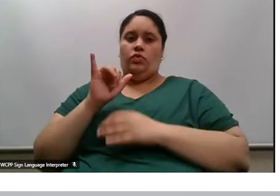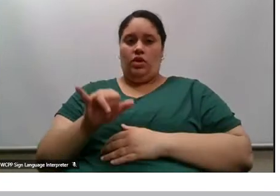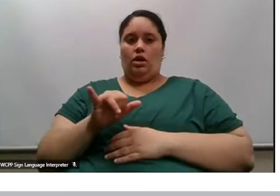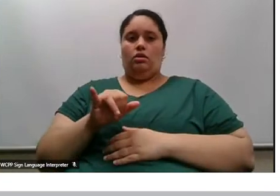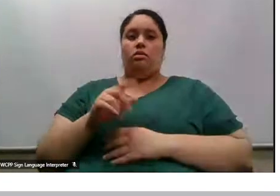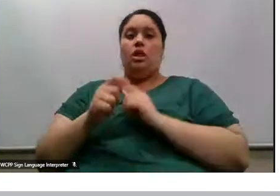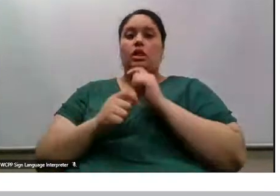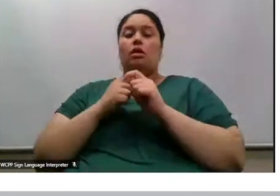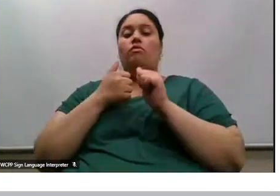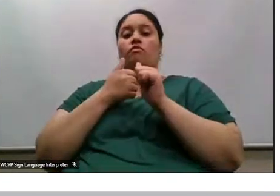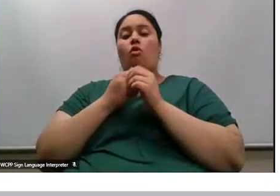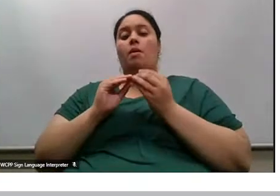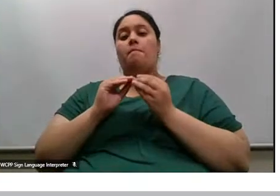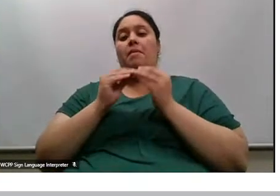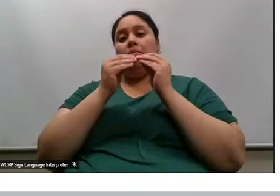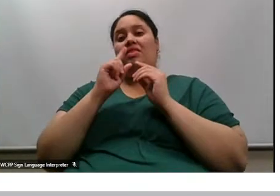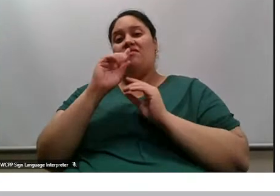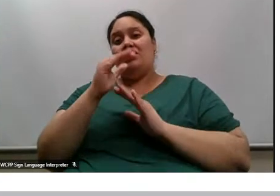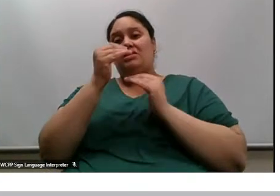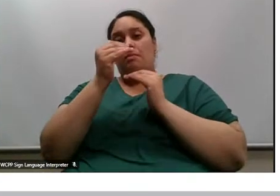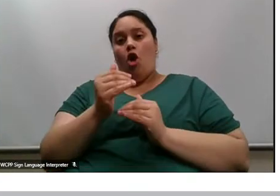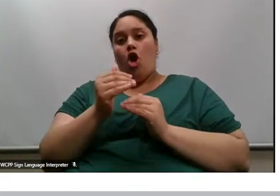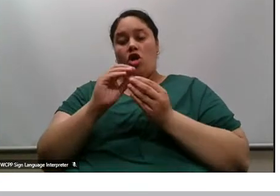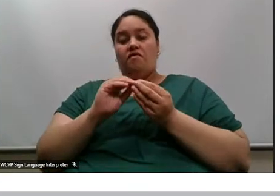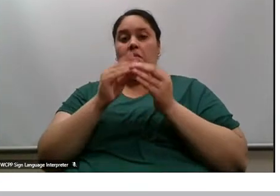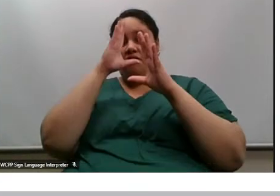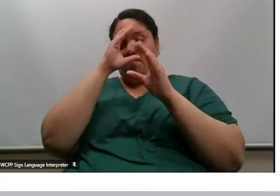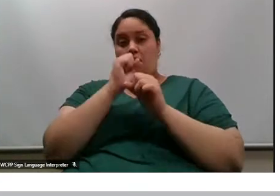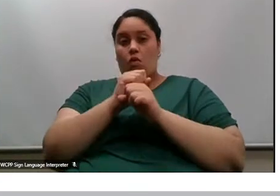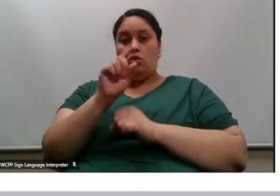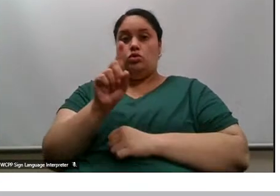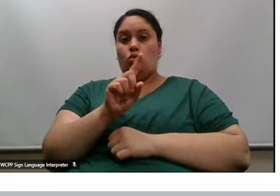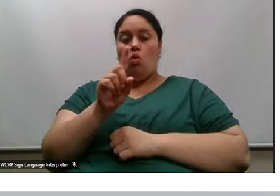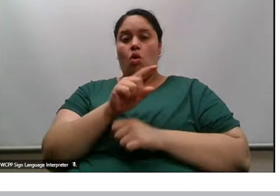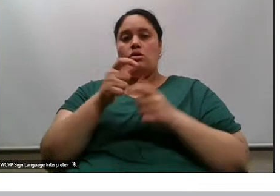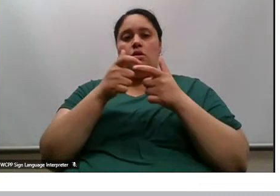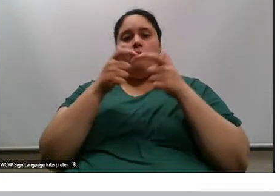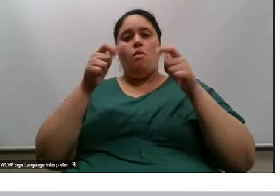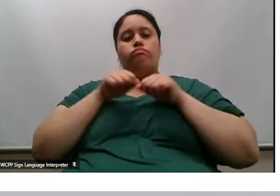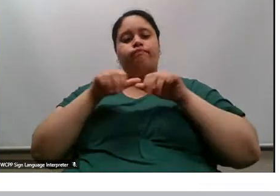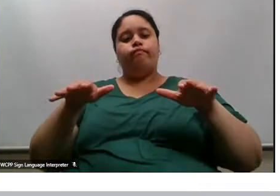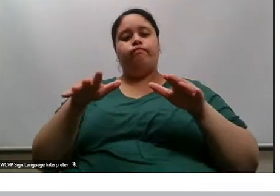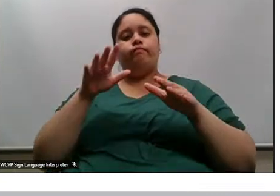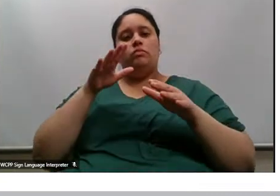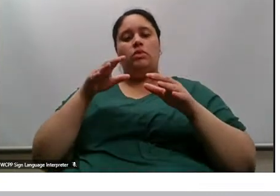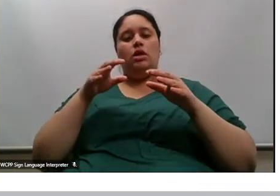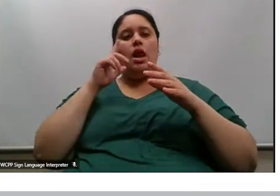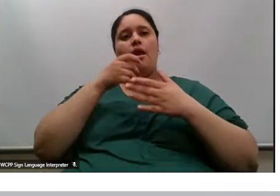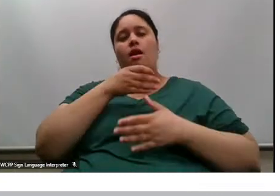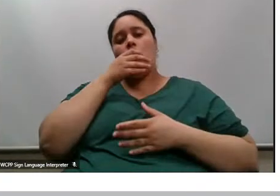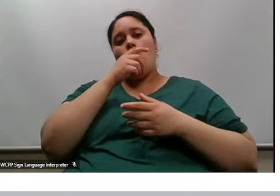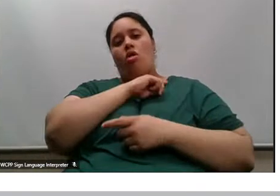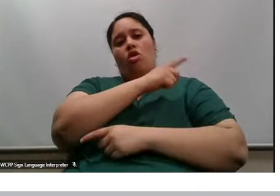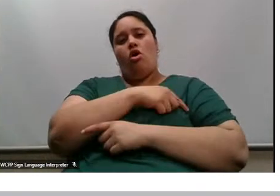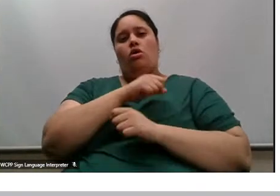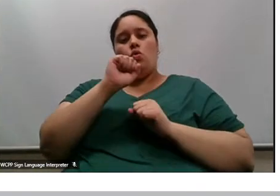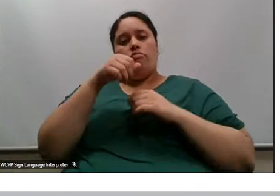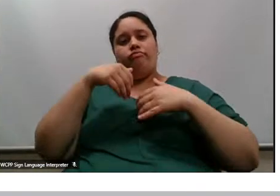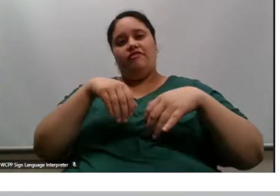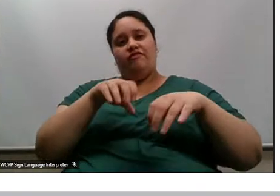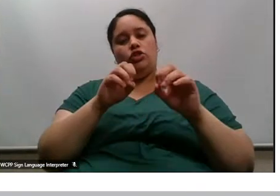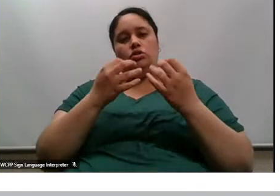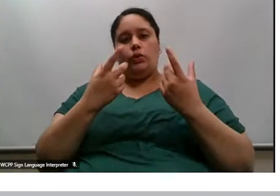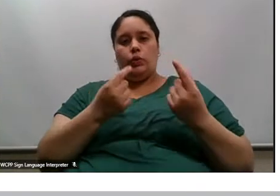the amendments, the first set of amendments focused on the greater efficiency of the Liquor Authority, which would